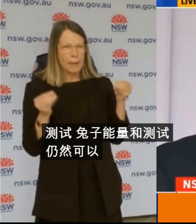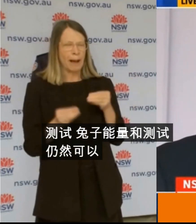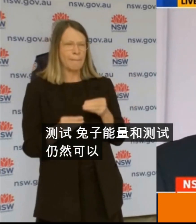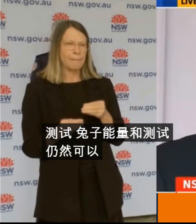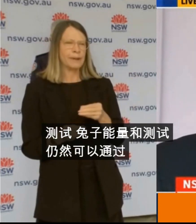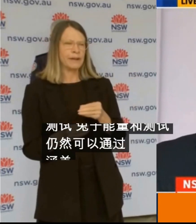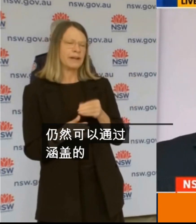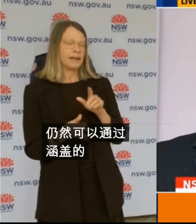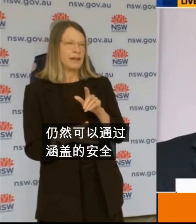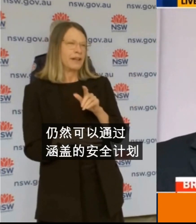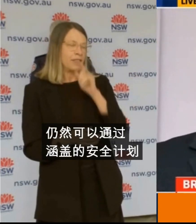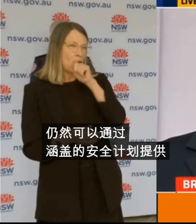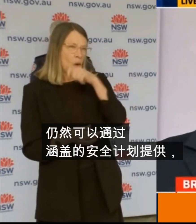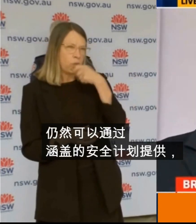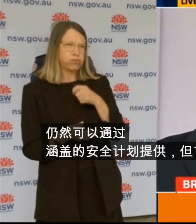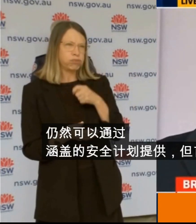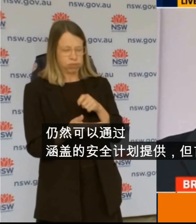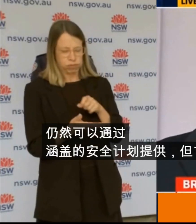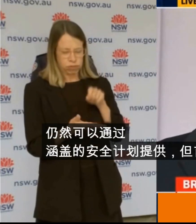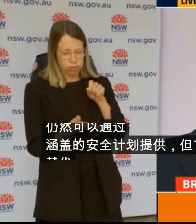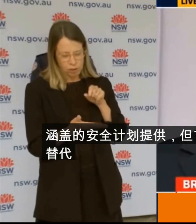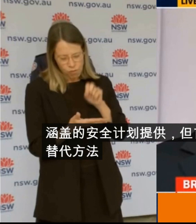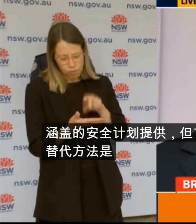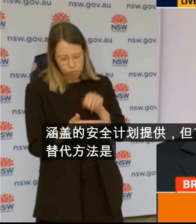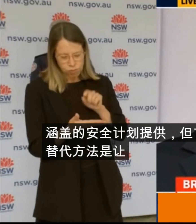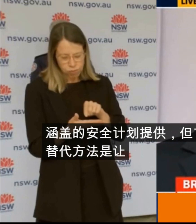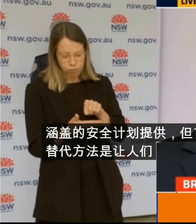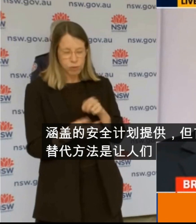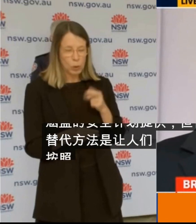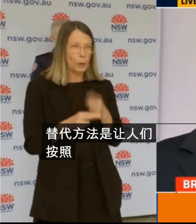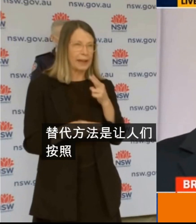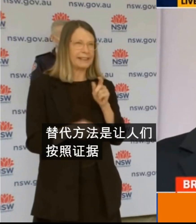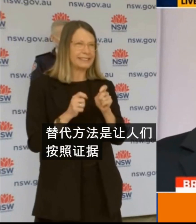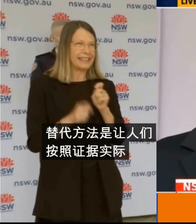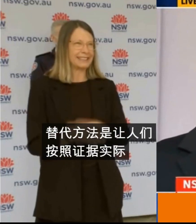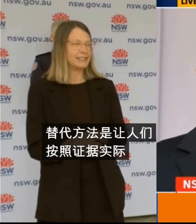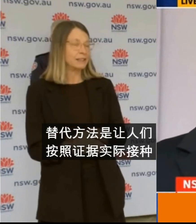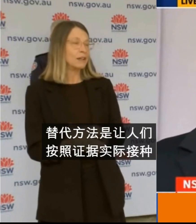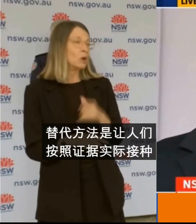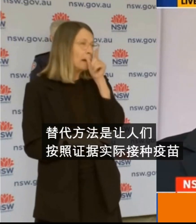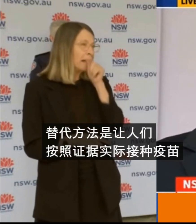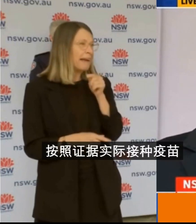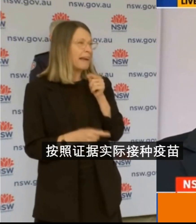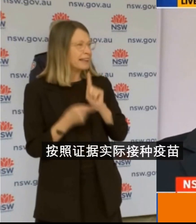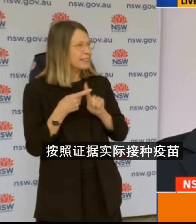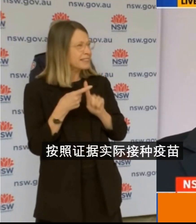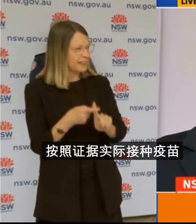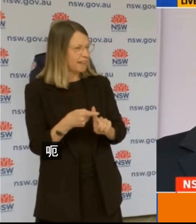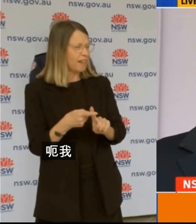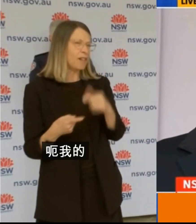be accommodated through the COVID safe plans, but the preferred alternative is to actually have people vaccinated, as is evidenced by the fact